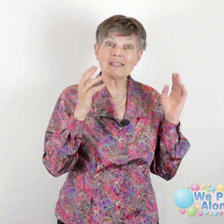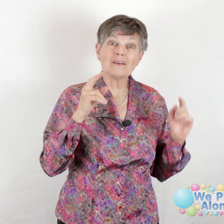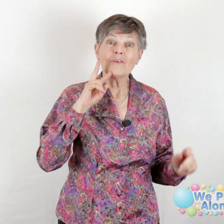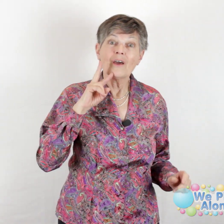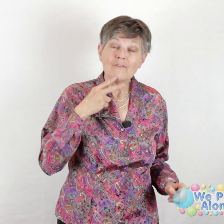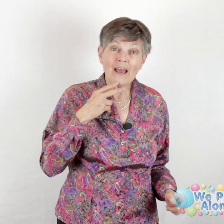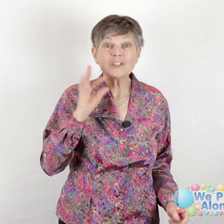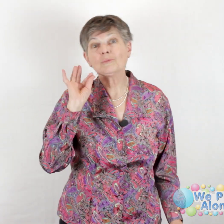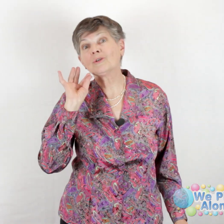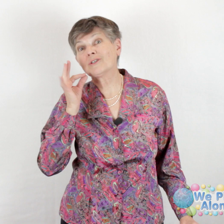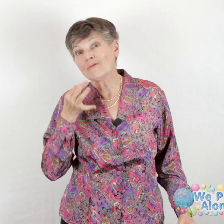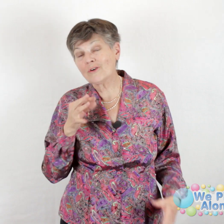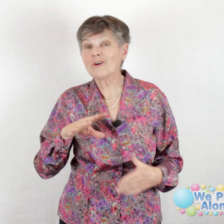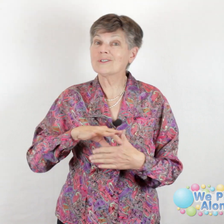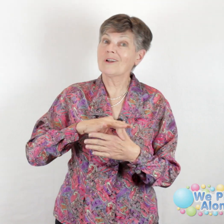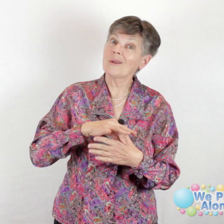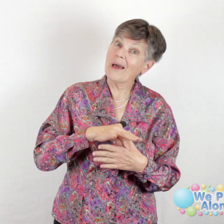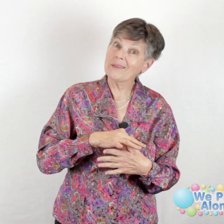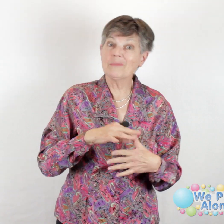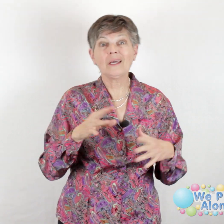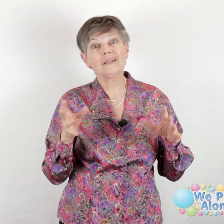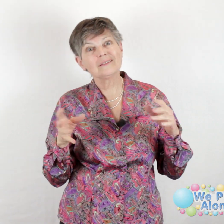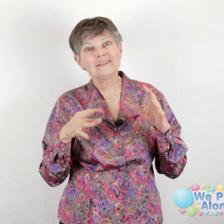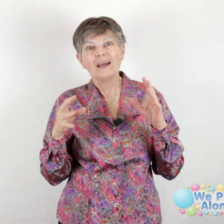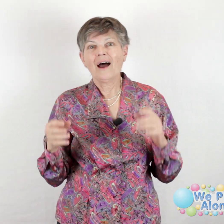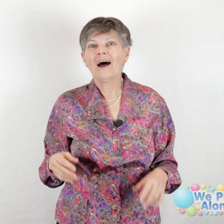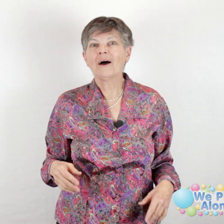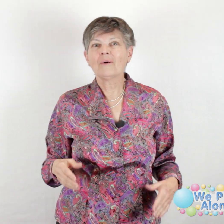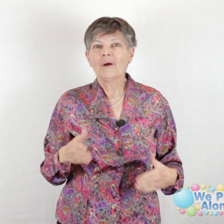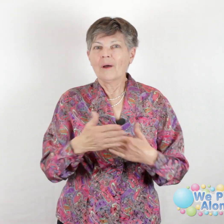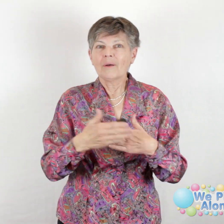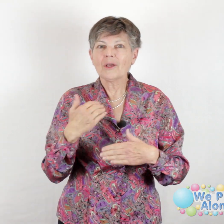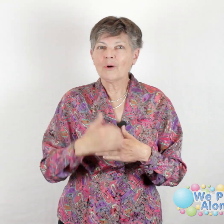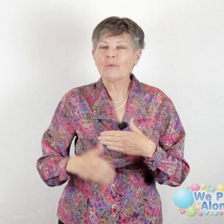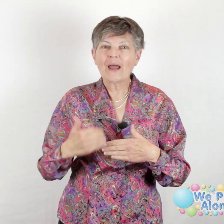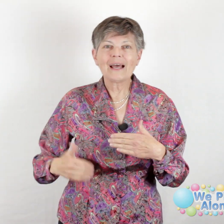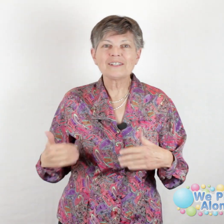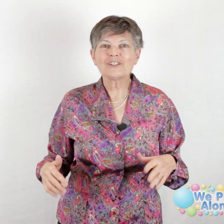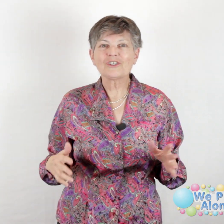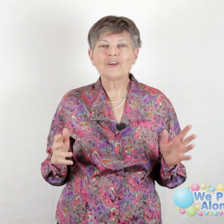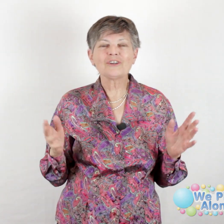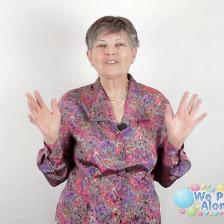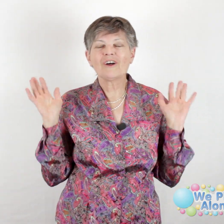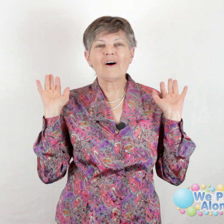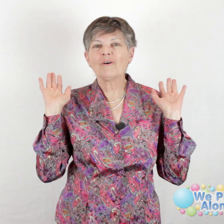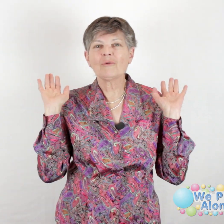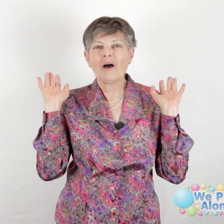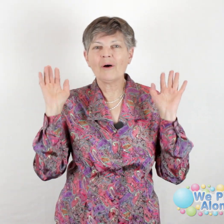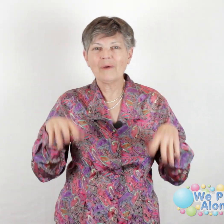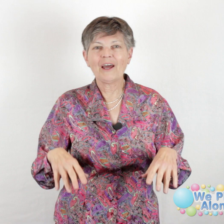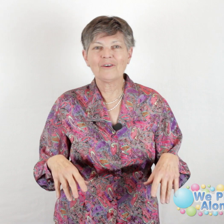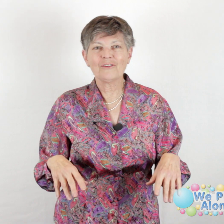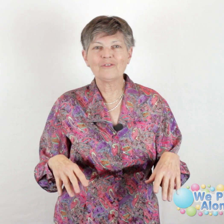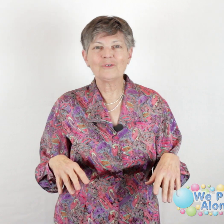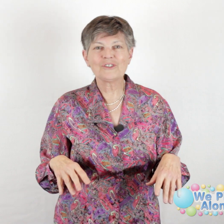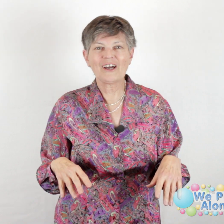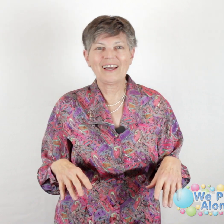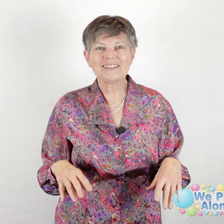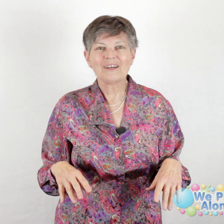of vegetables and fruits and all about the meat and breads and cereals and all manner of food signs,